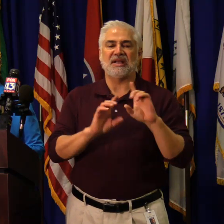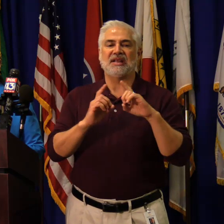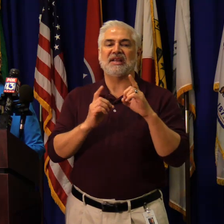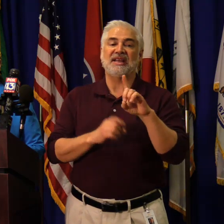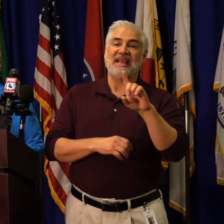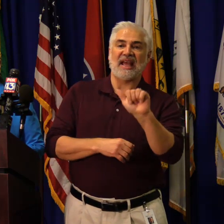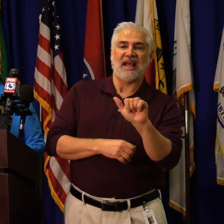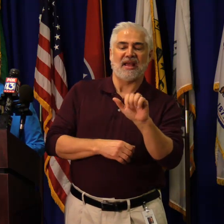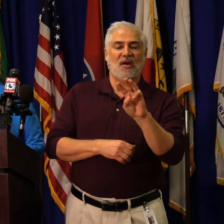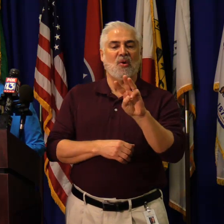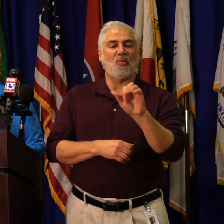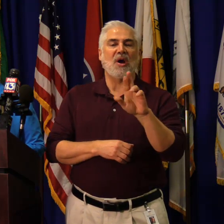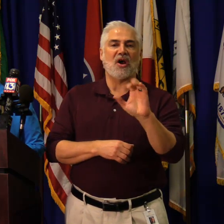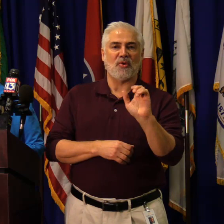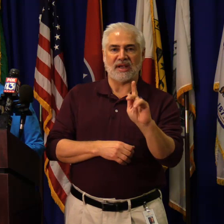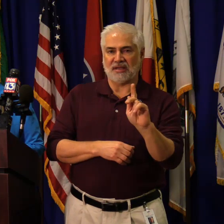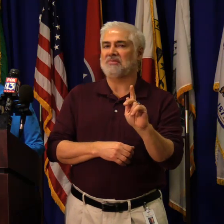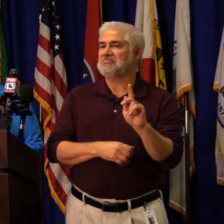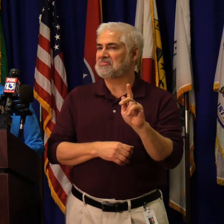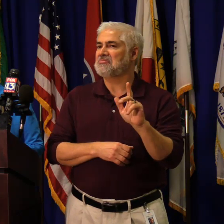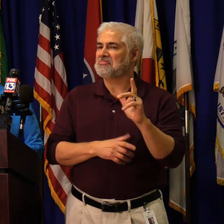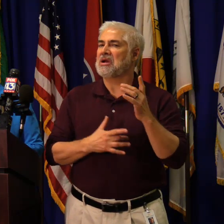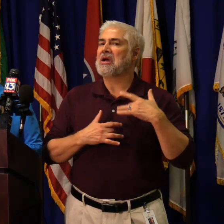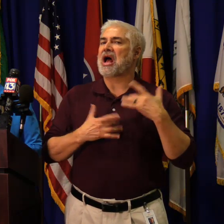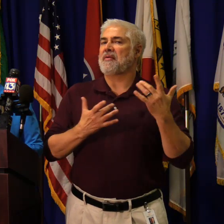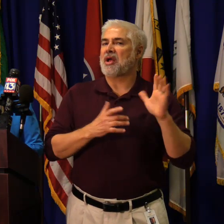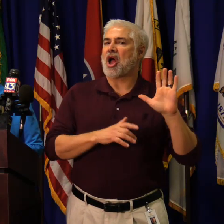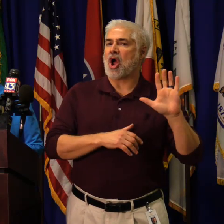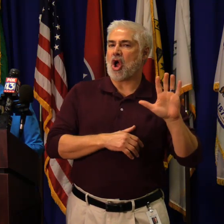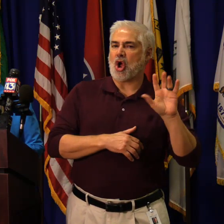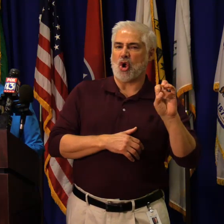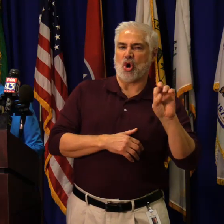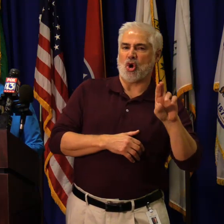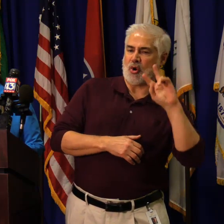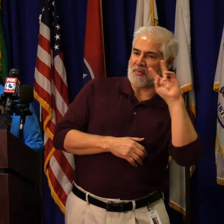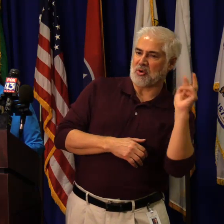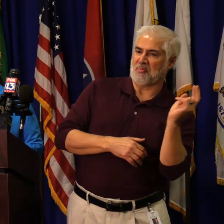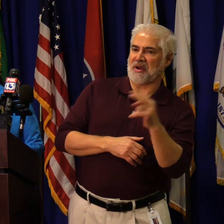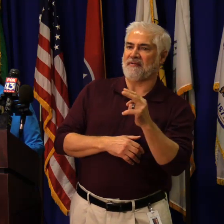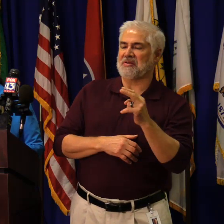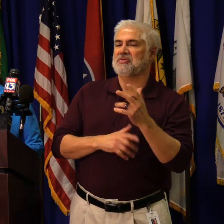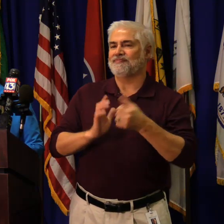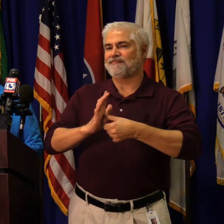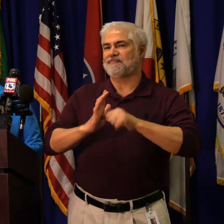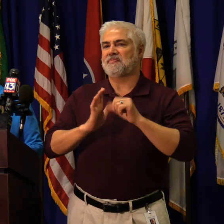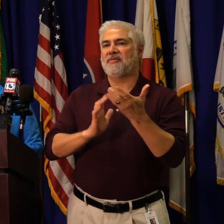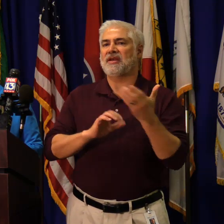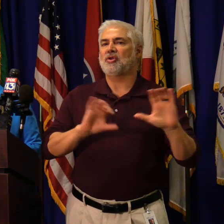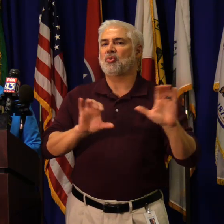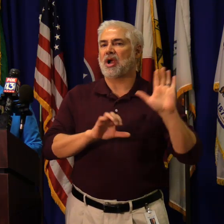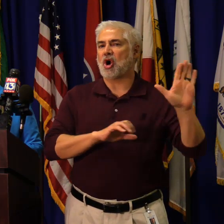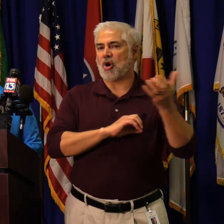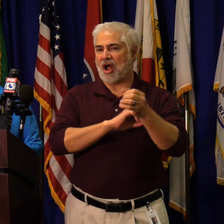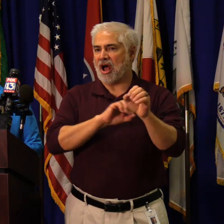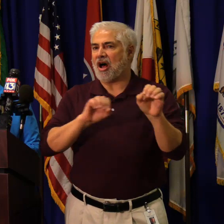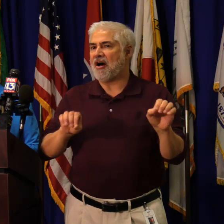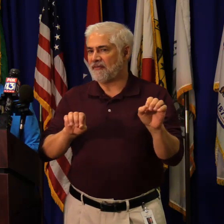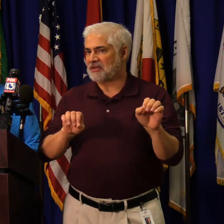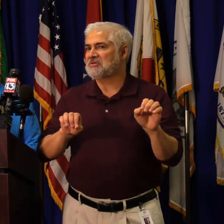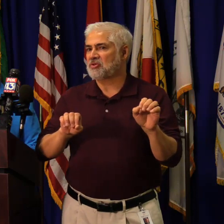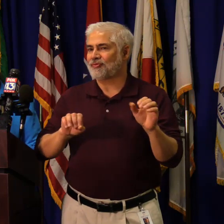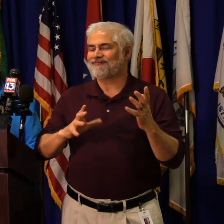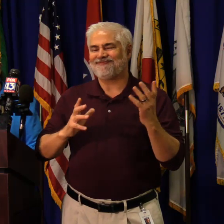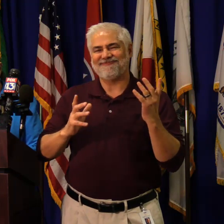Attorney Wyrick to be able to give some updates from her perspective and to highlight some things that she's doing in her office to